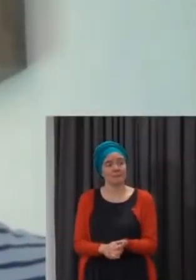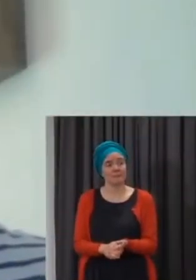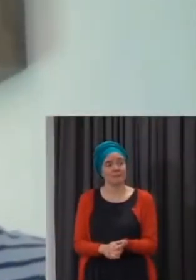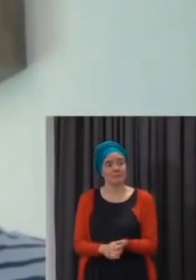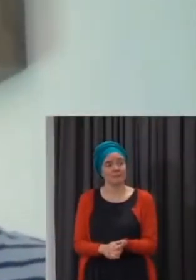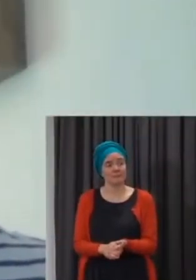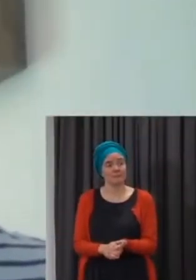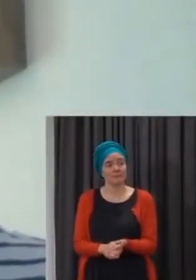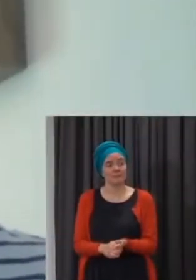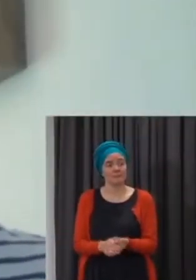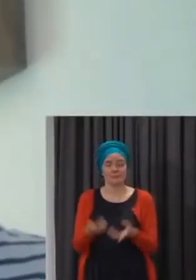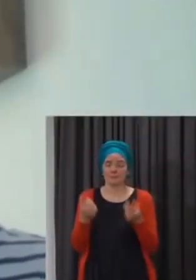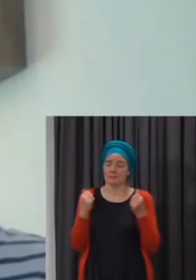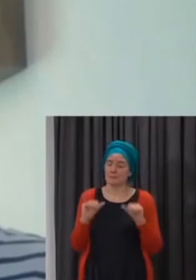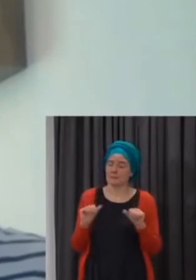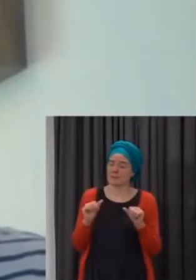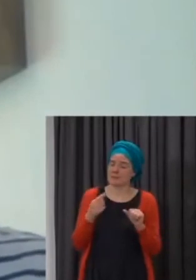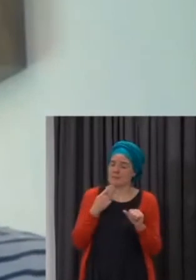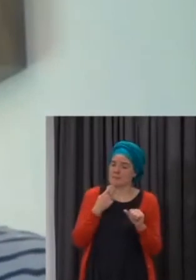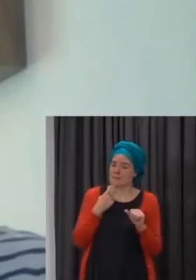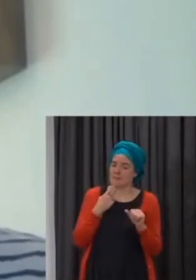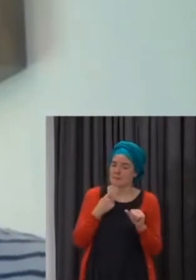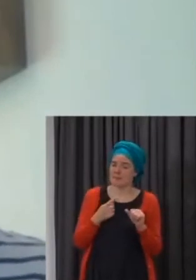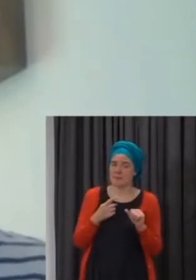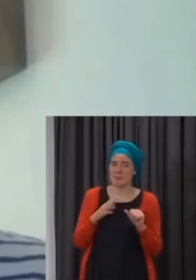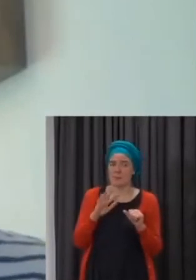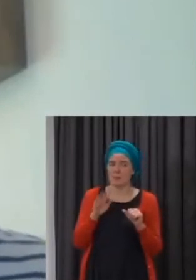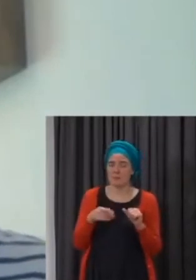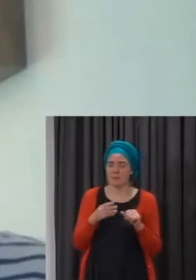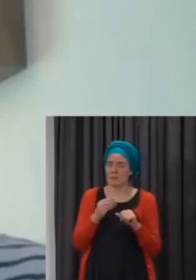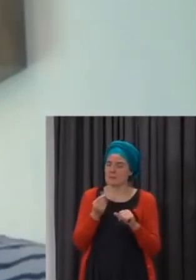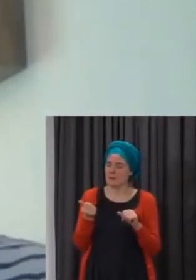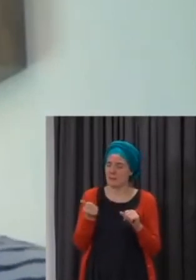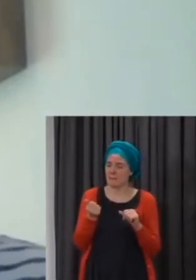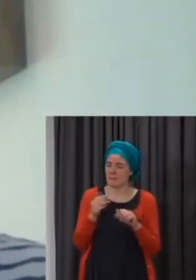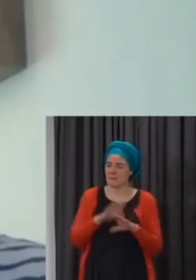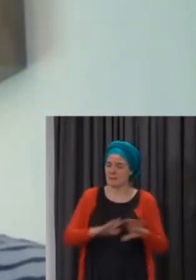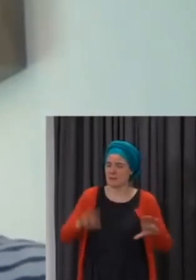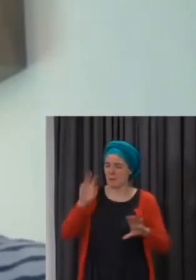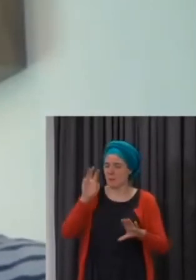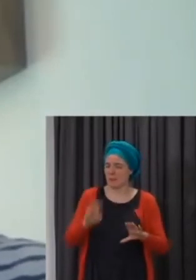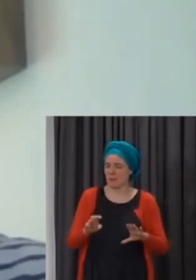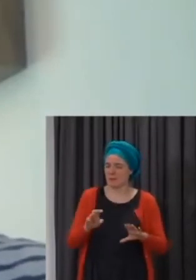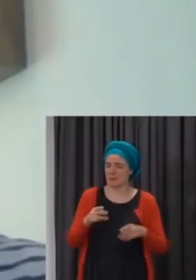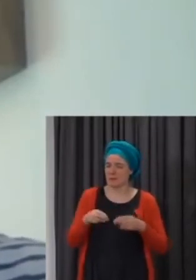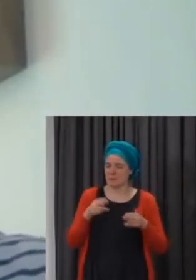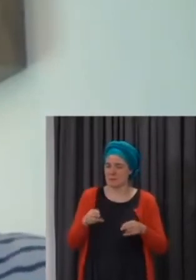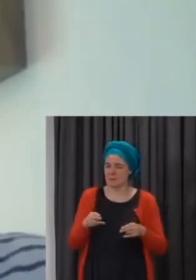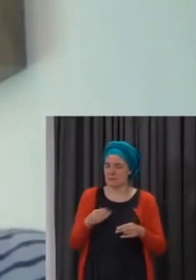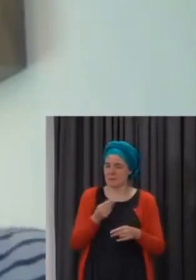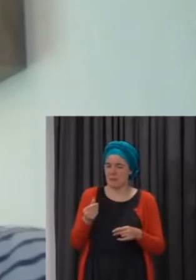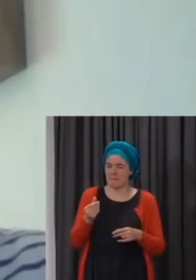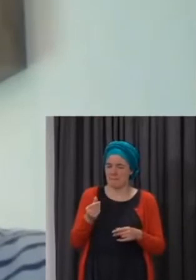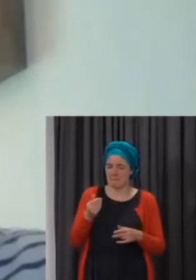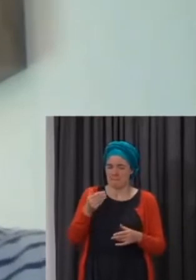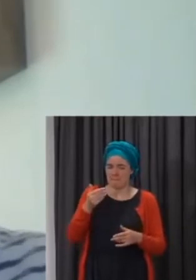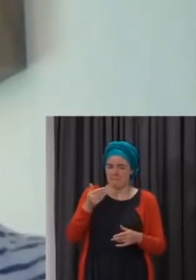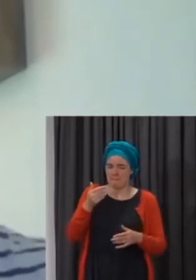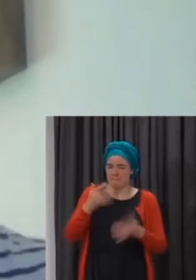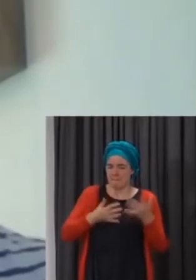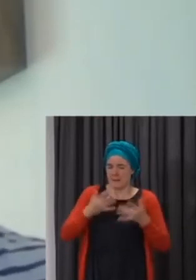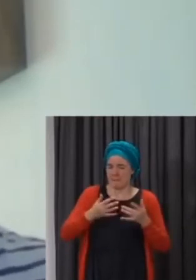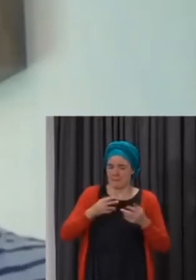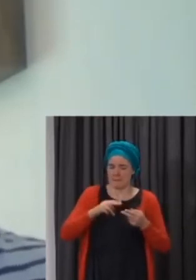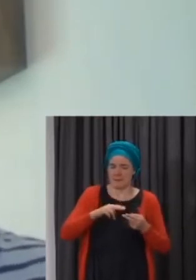of spikes of COVID-19 related admissions in some South Wales hospitals over just the past couple of days, including the Princess of